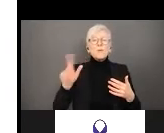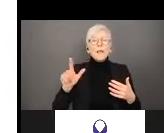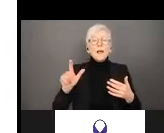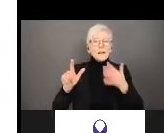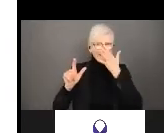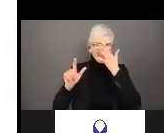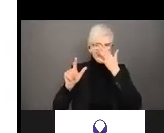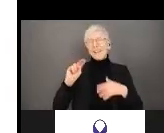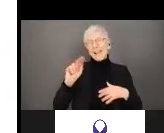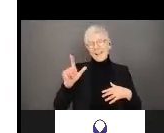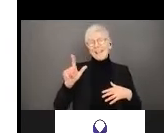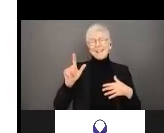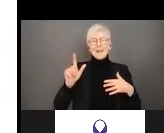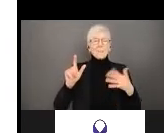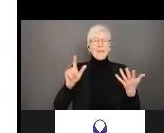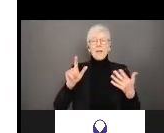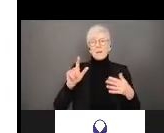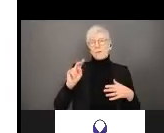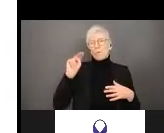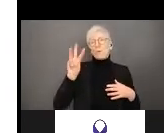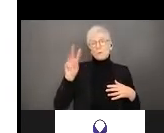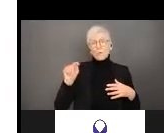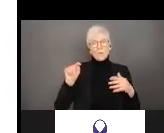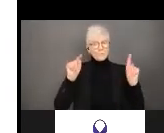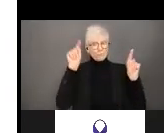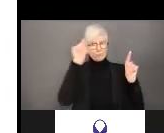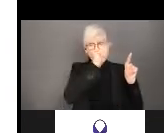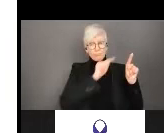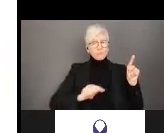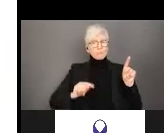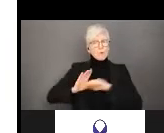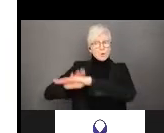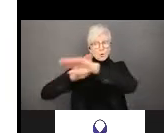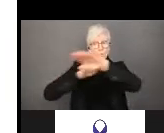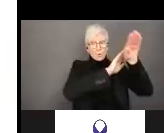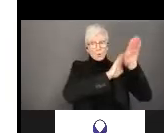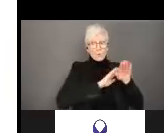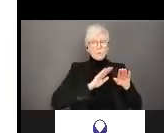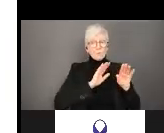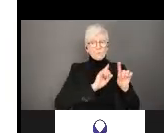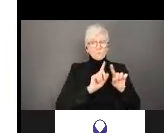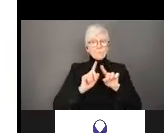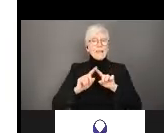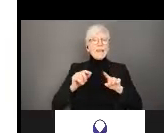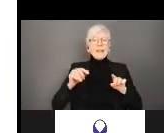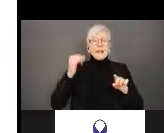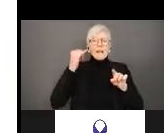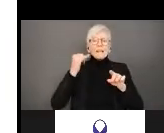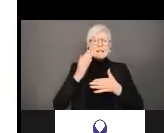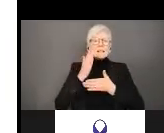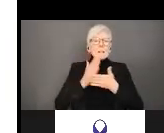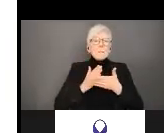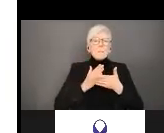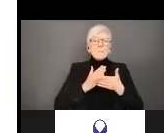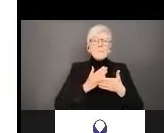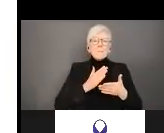NL, and the Northwest Territories Senior Society. And where there are no current